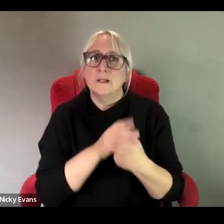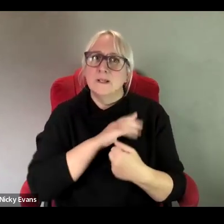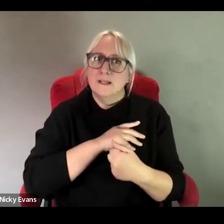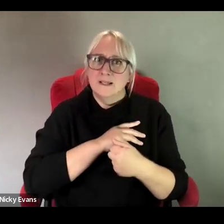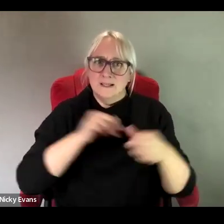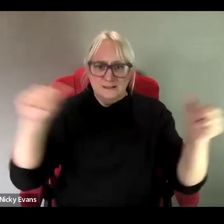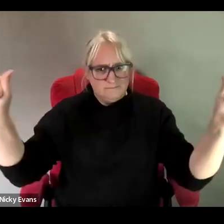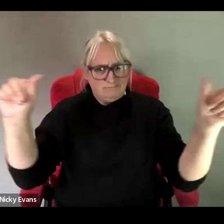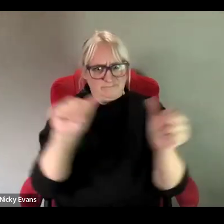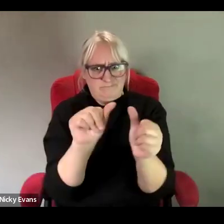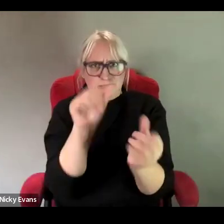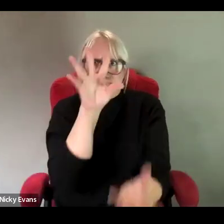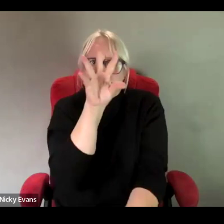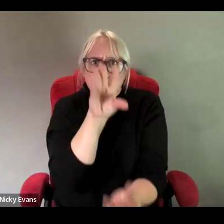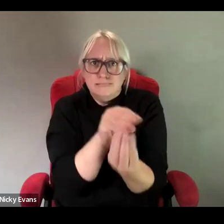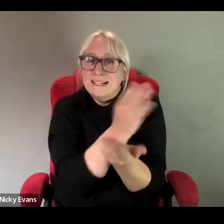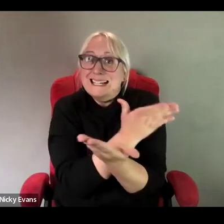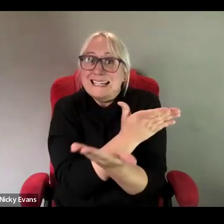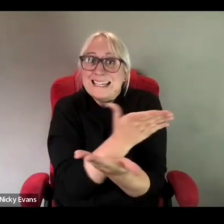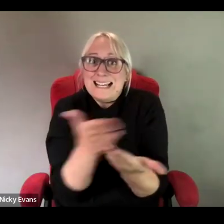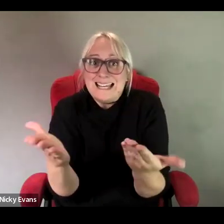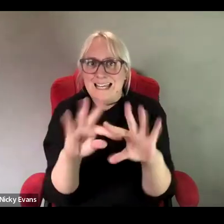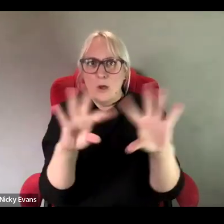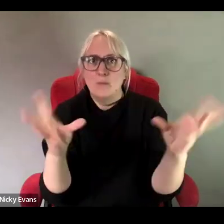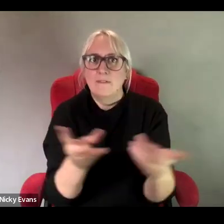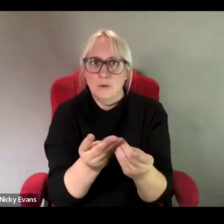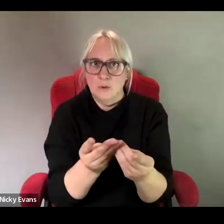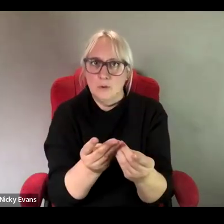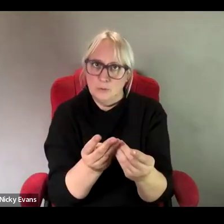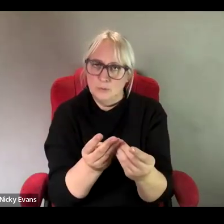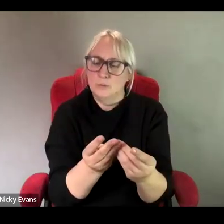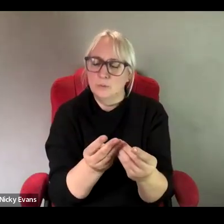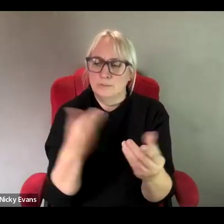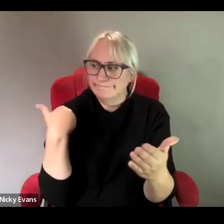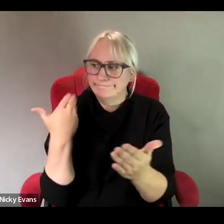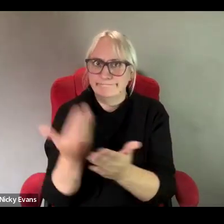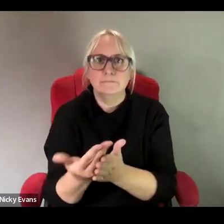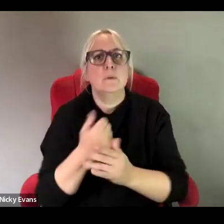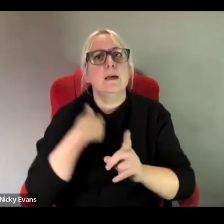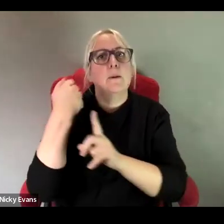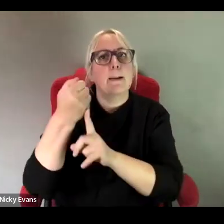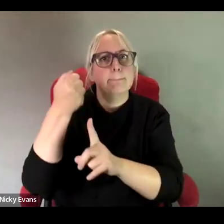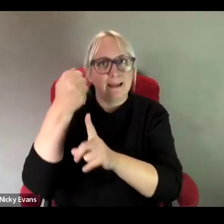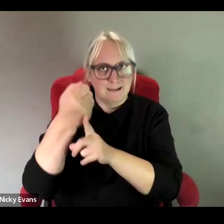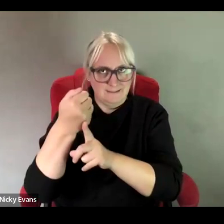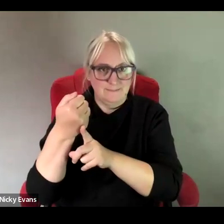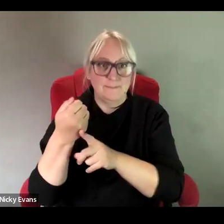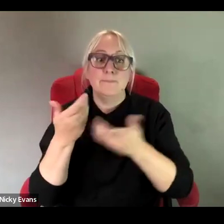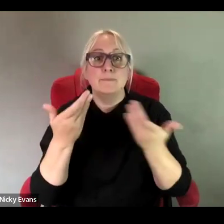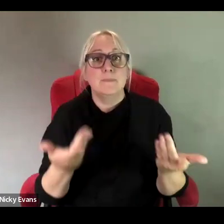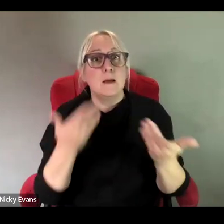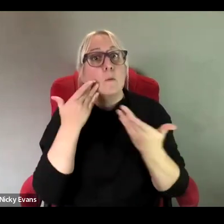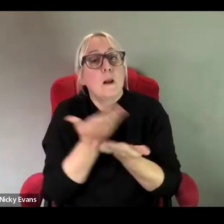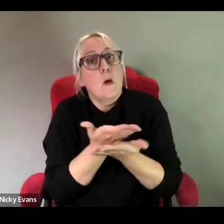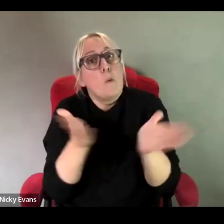concise and clear overview of where we are at with the campaign. So now I'm going to open it up to